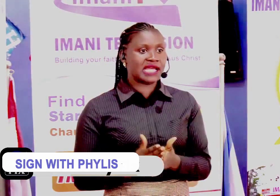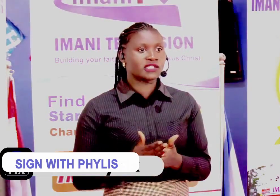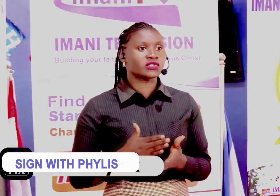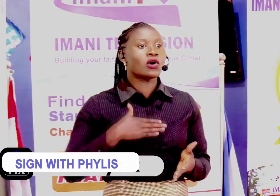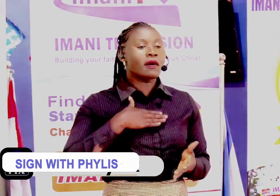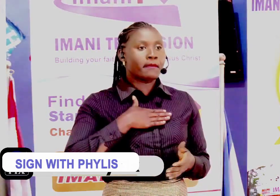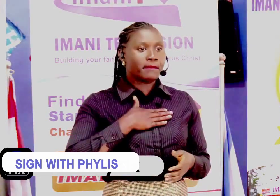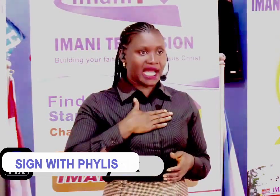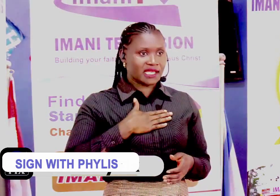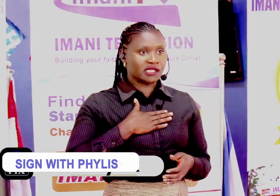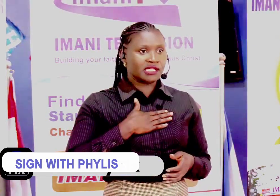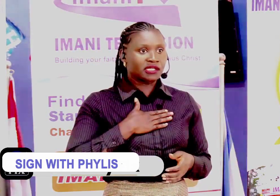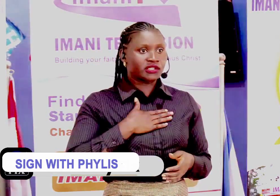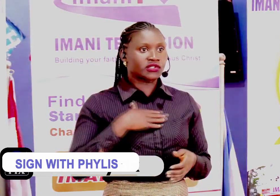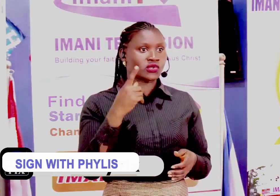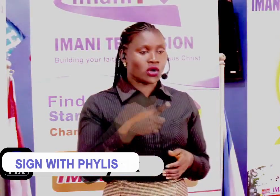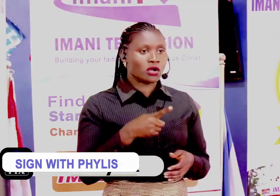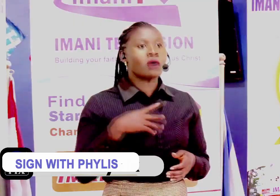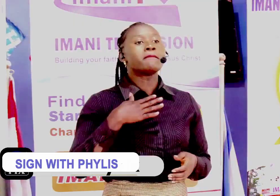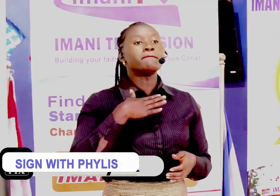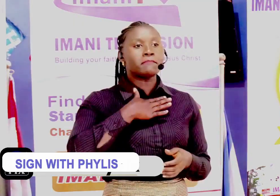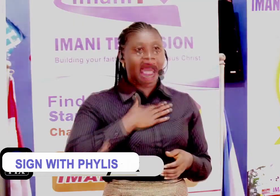So my stroke mine.